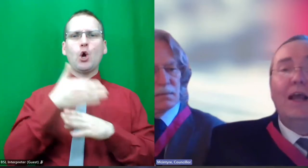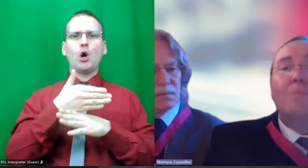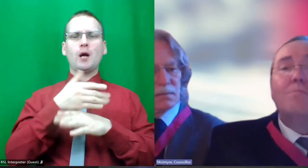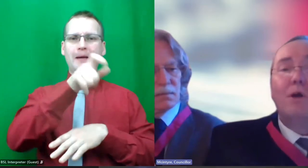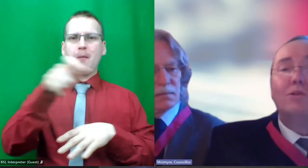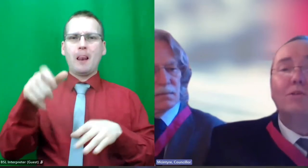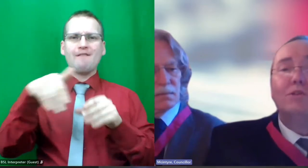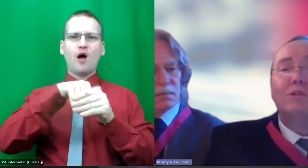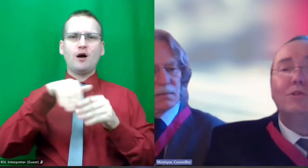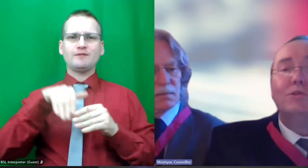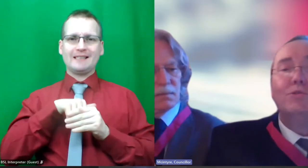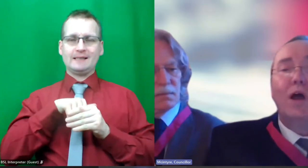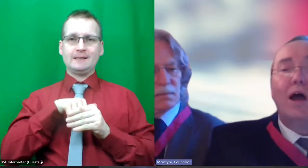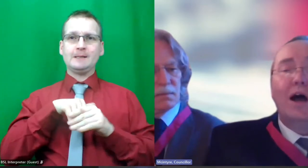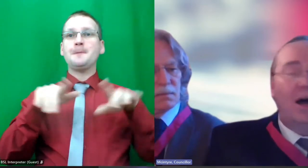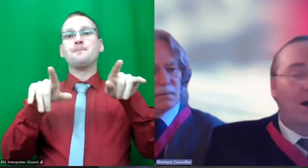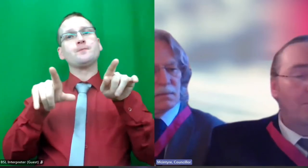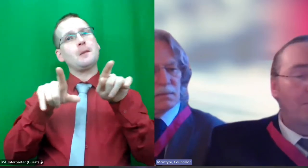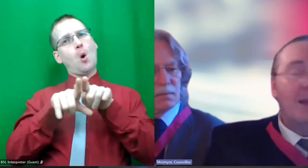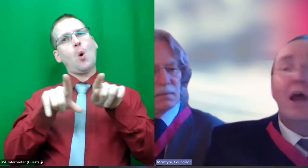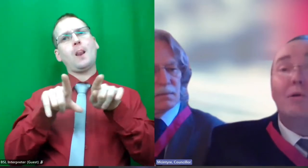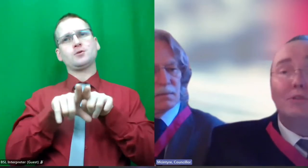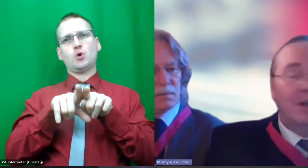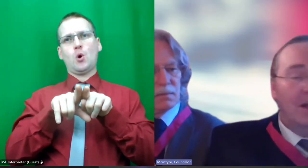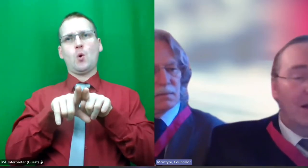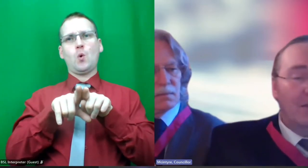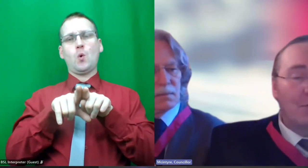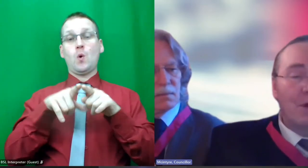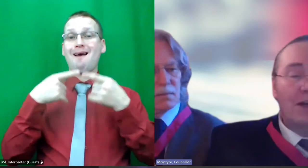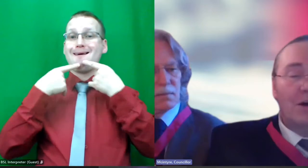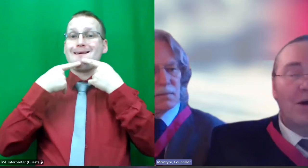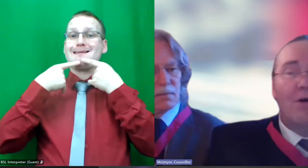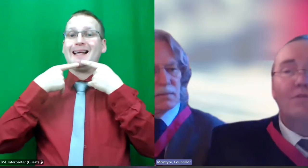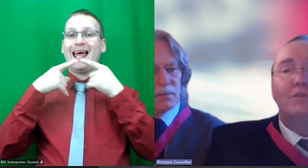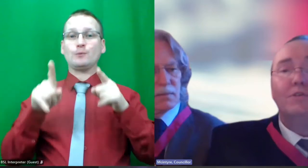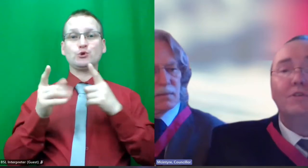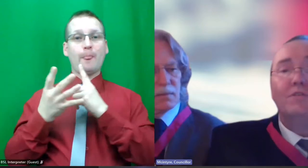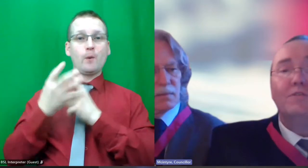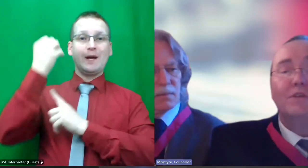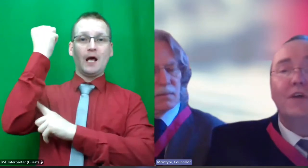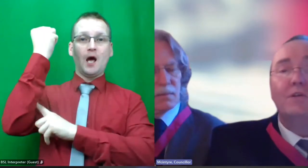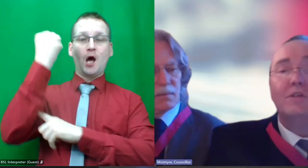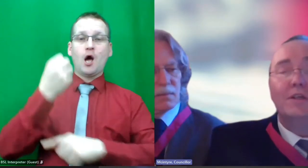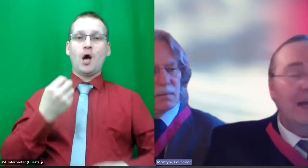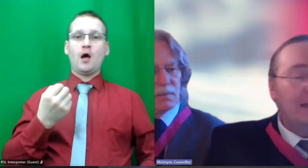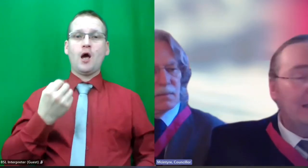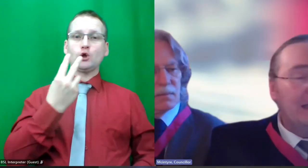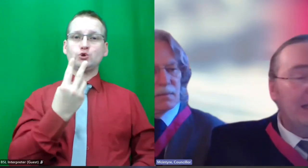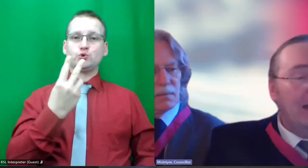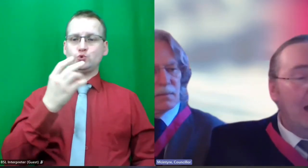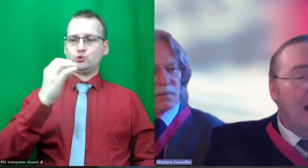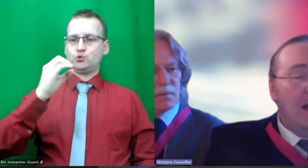in, but also to announce the winner of